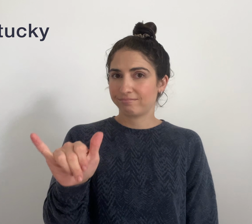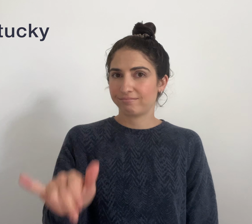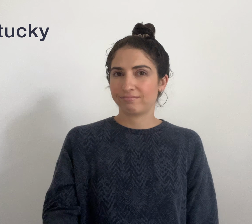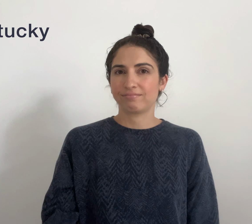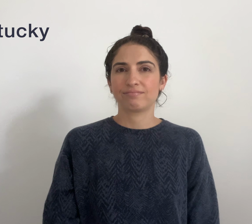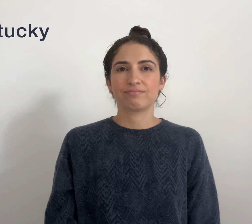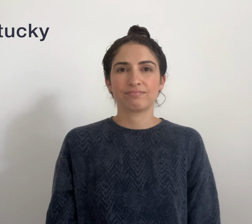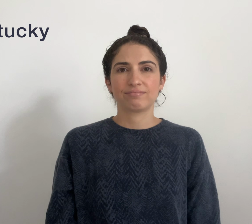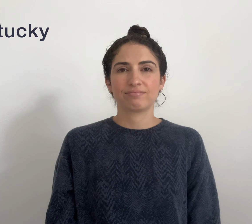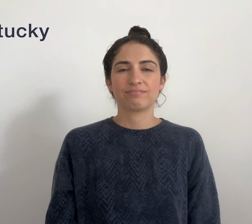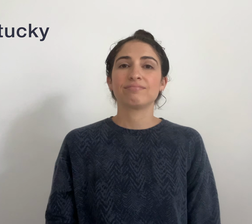Kentucky.